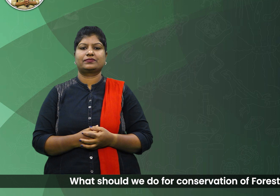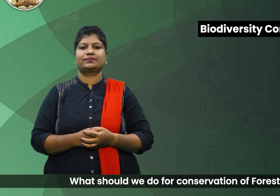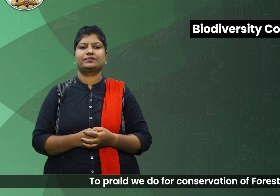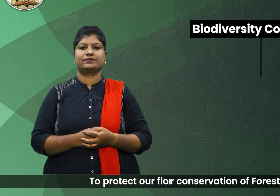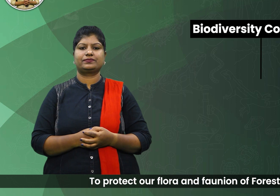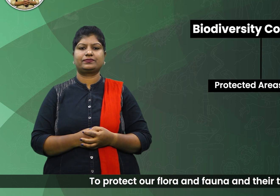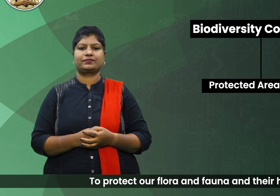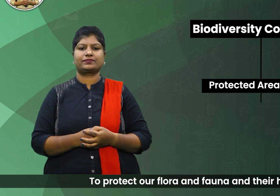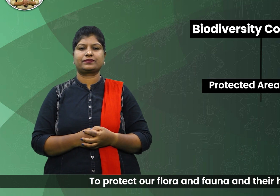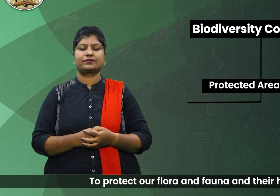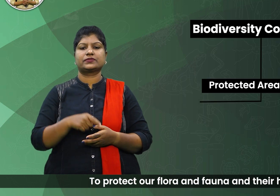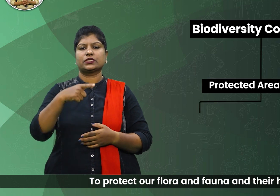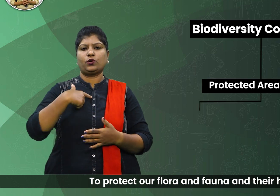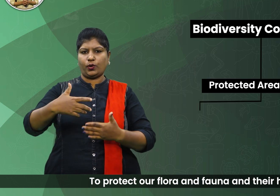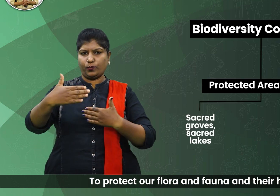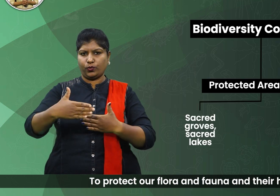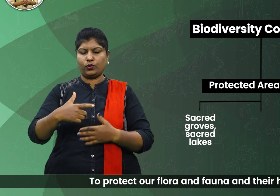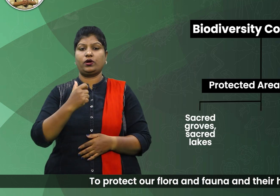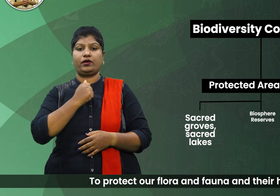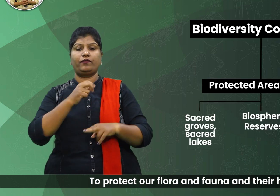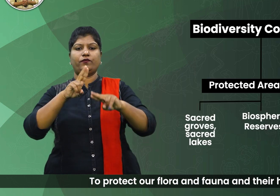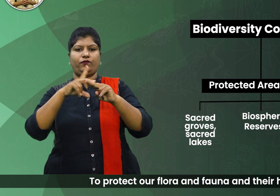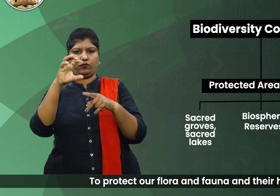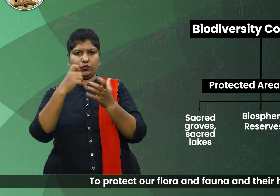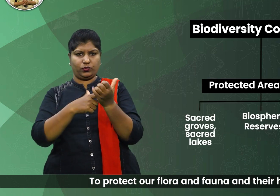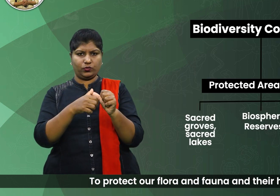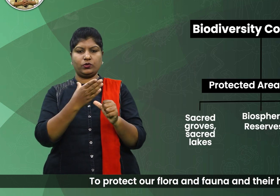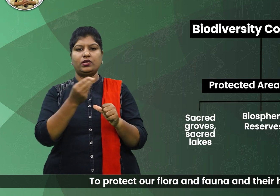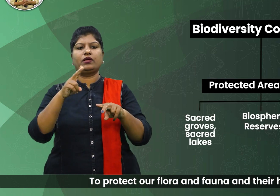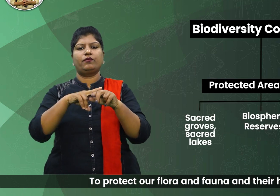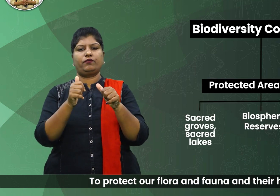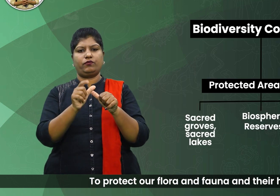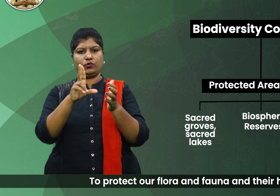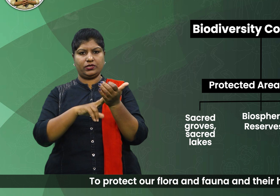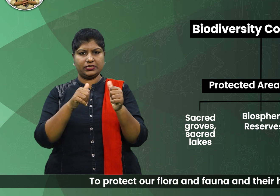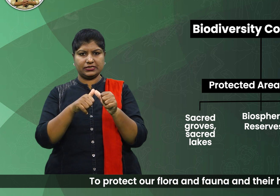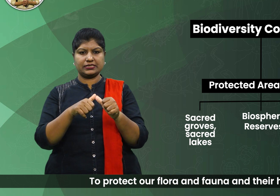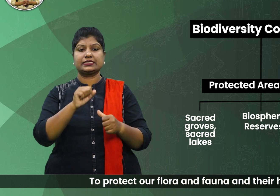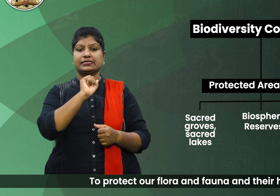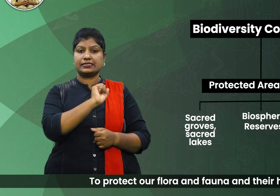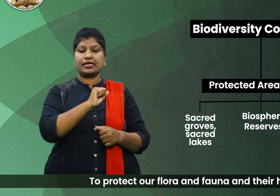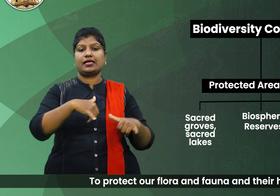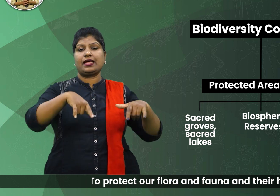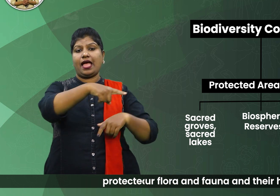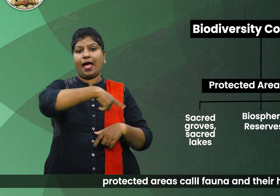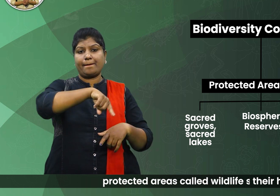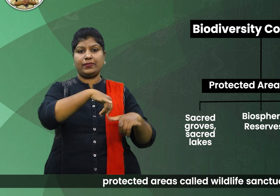To protect our flora and fauna and their habitats,